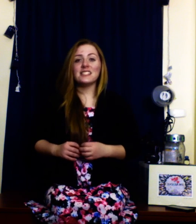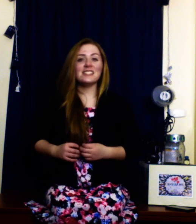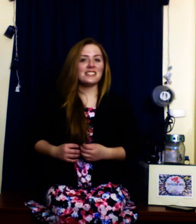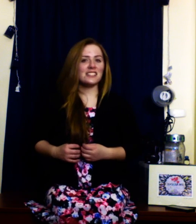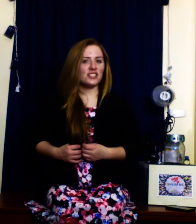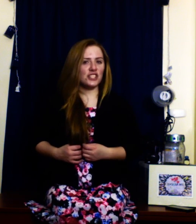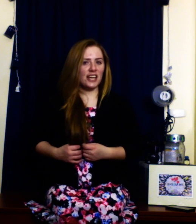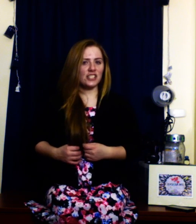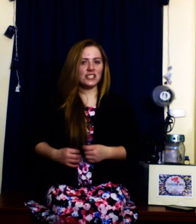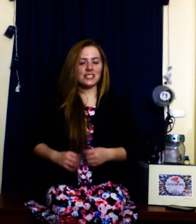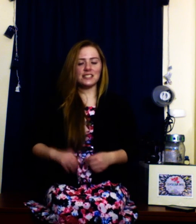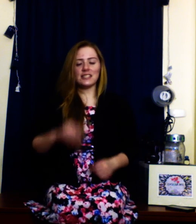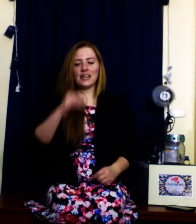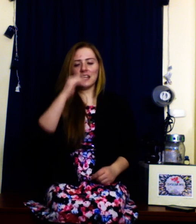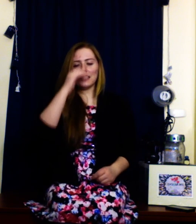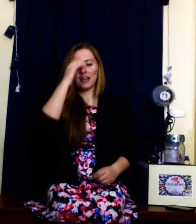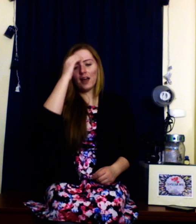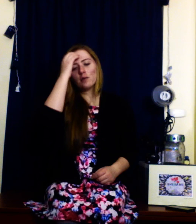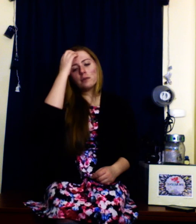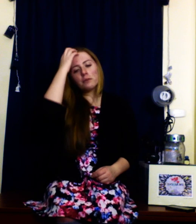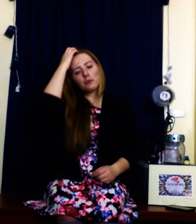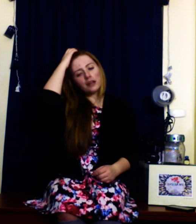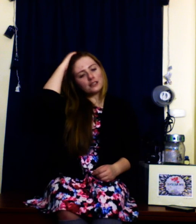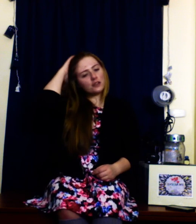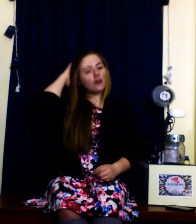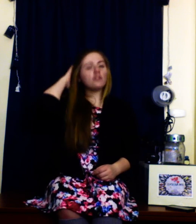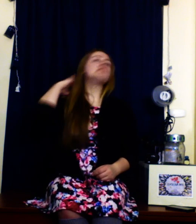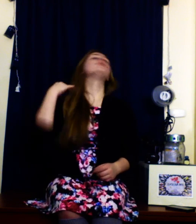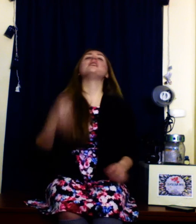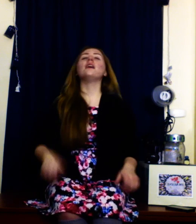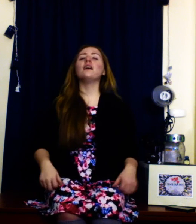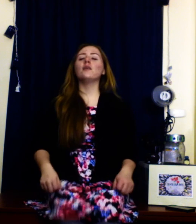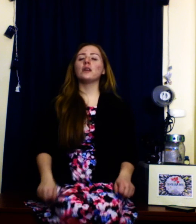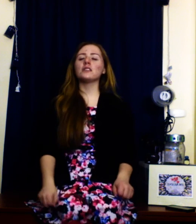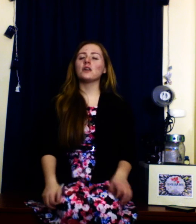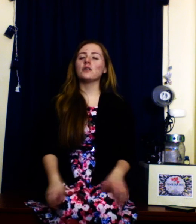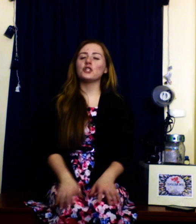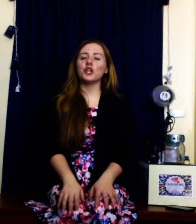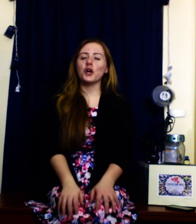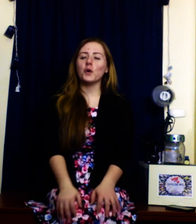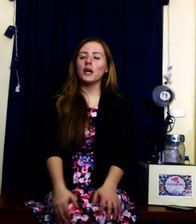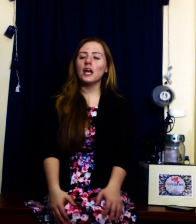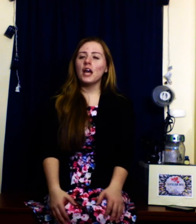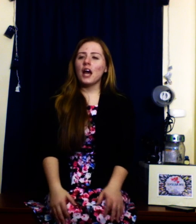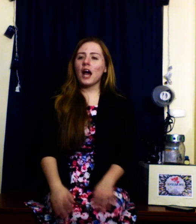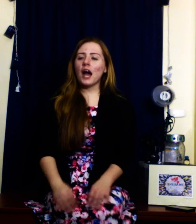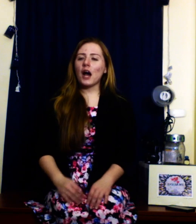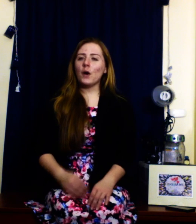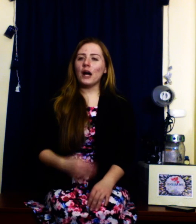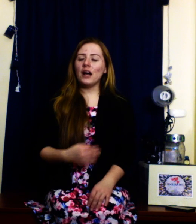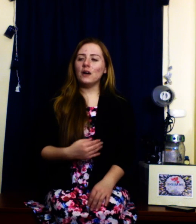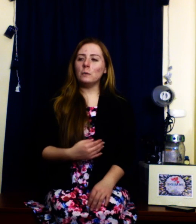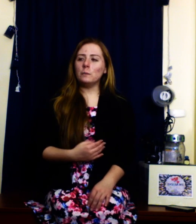season changes. And I remember when I saw this, when I saw the show, how